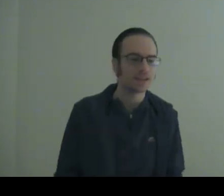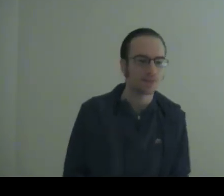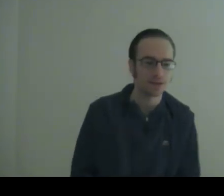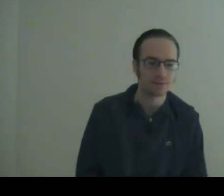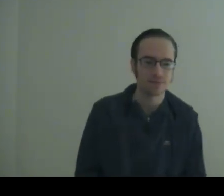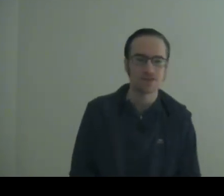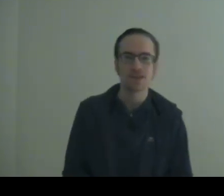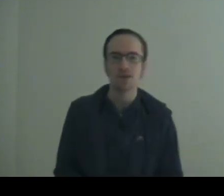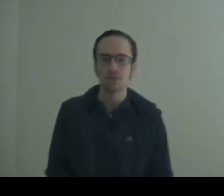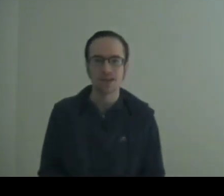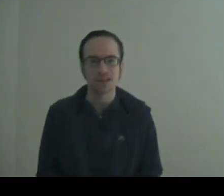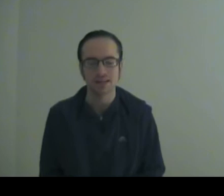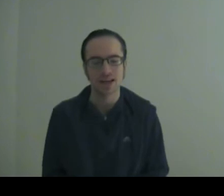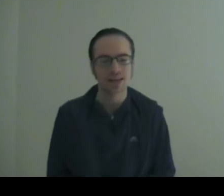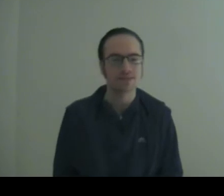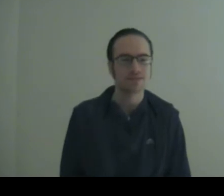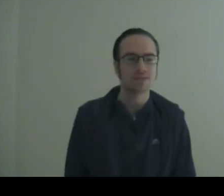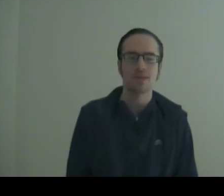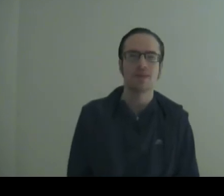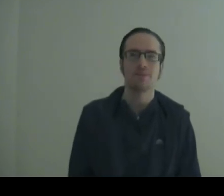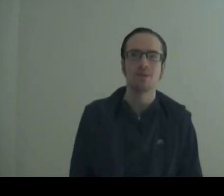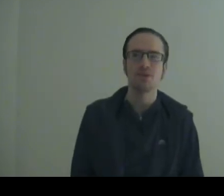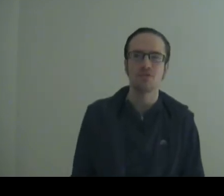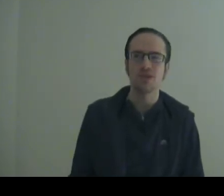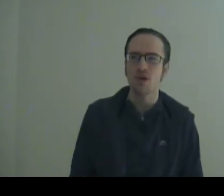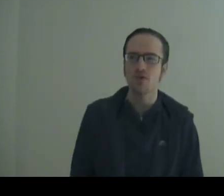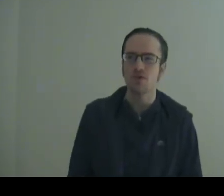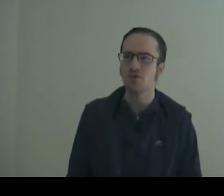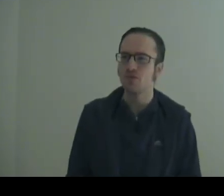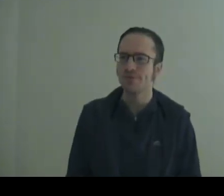why Stallone didn't. I guess maybe Rico knew?